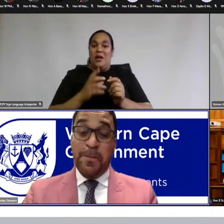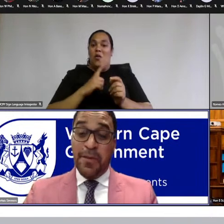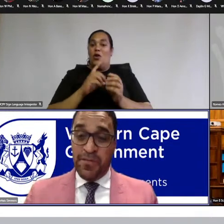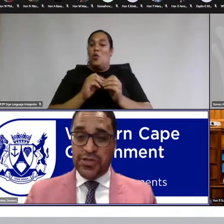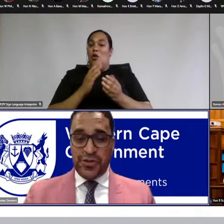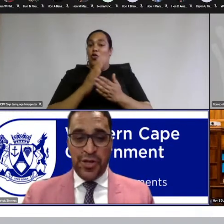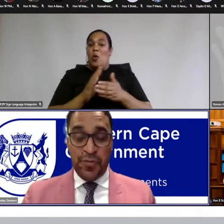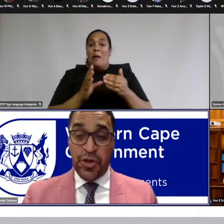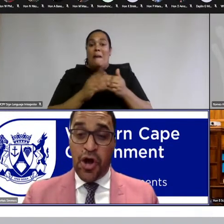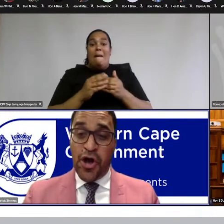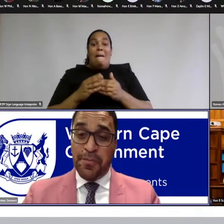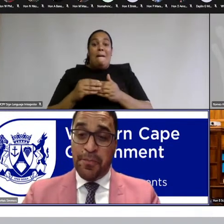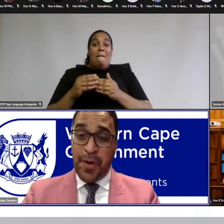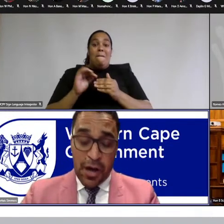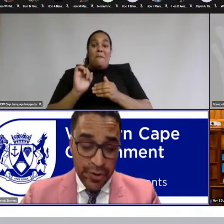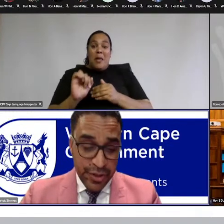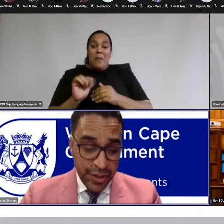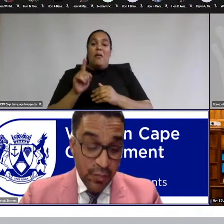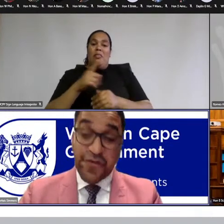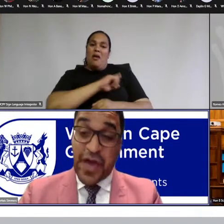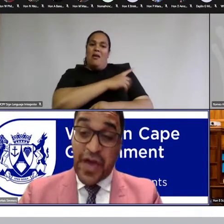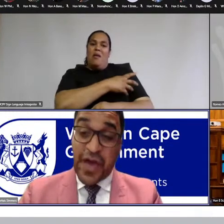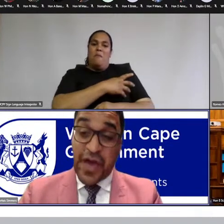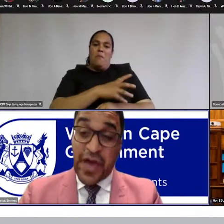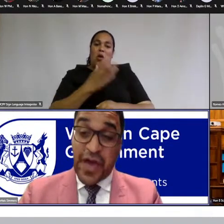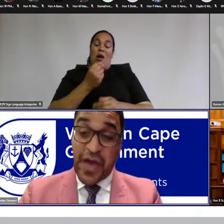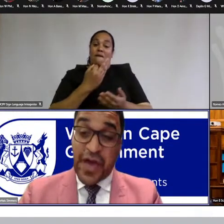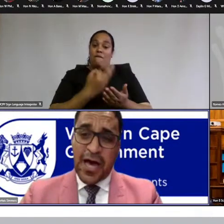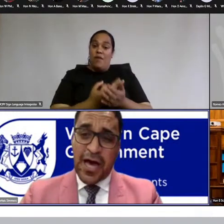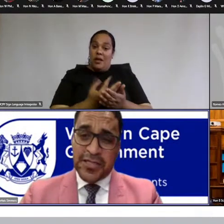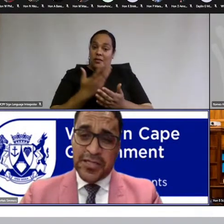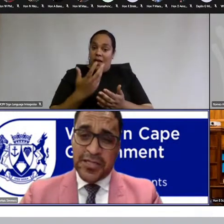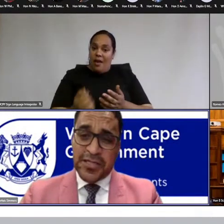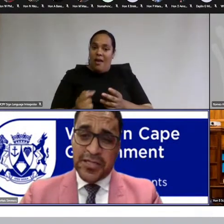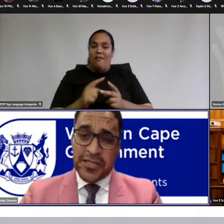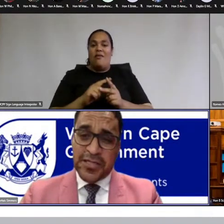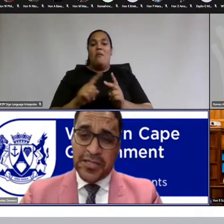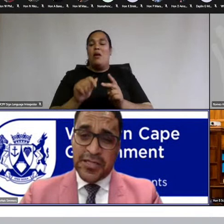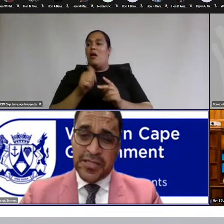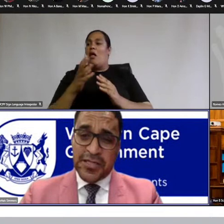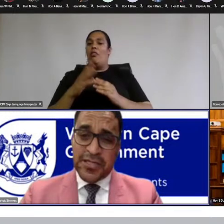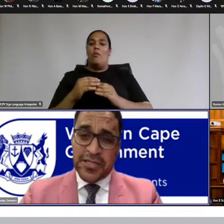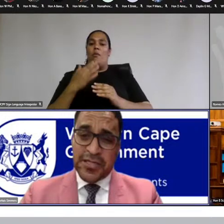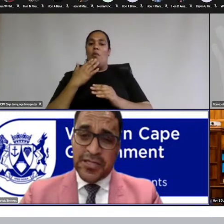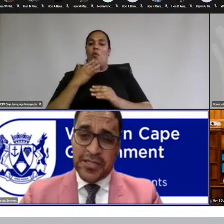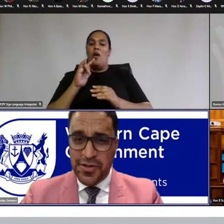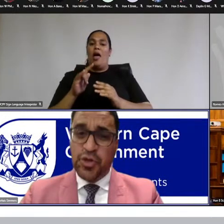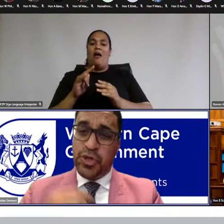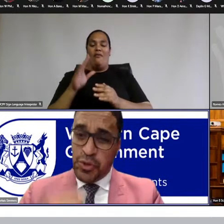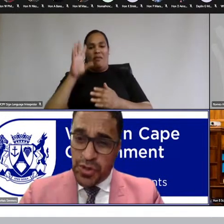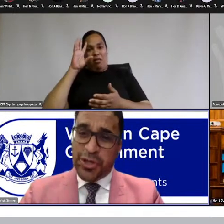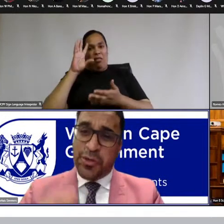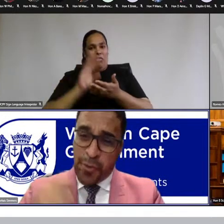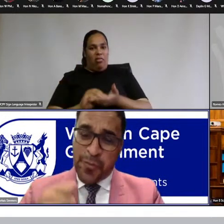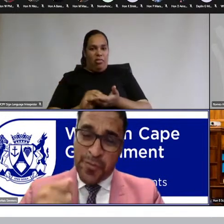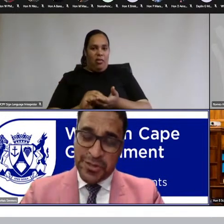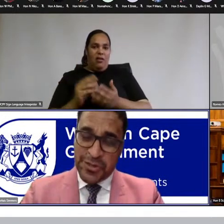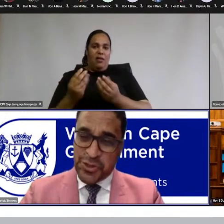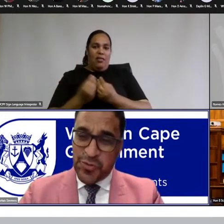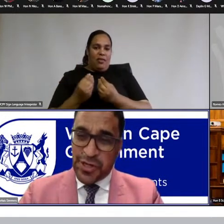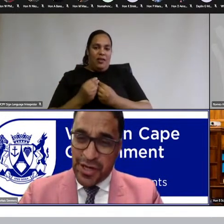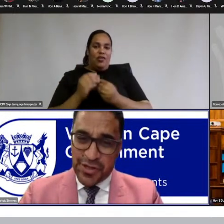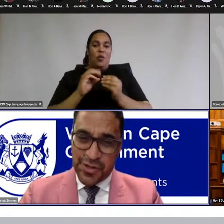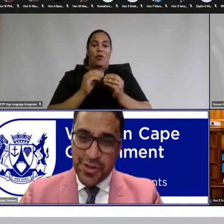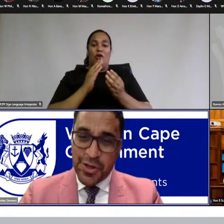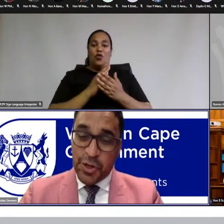the members of the Standing Committee are empowered with facts, unlike certain members who love fiction, to ensure that the proper